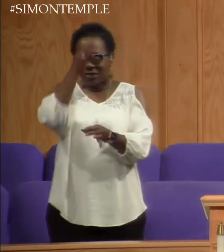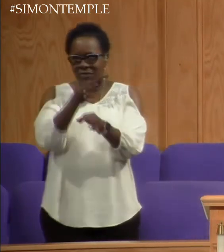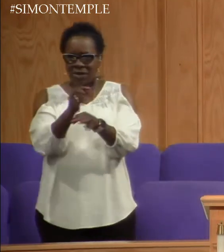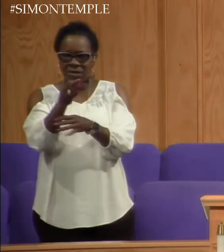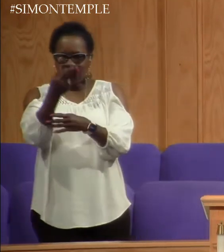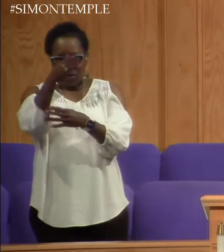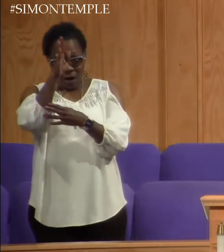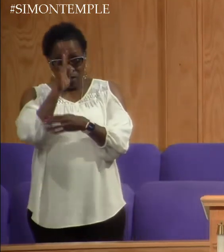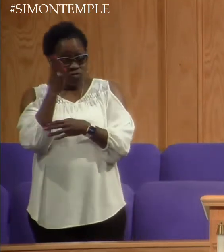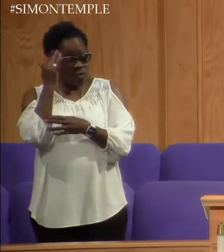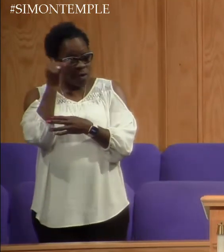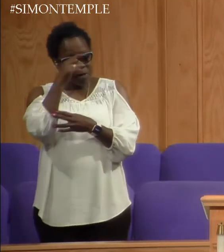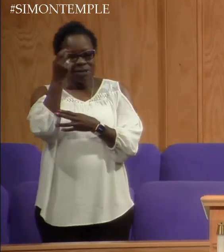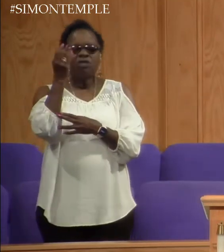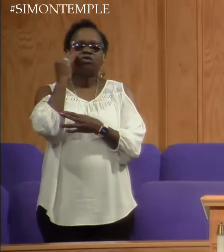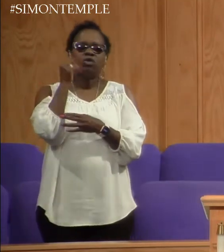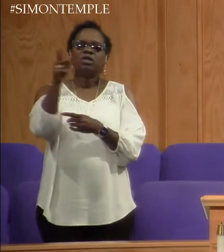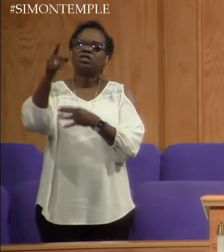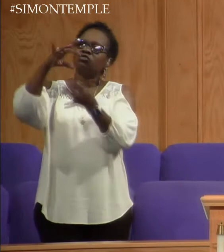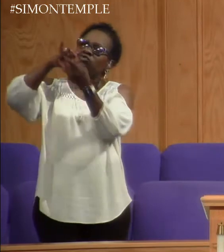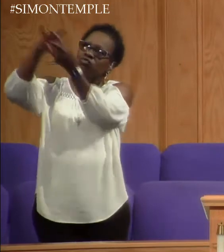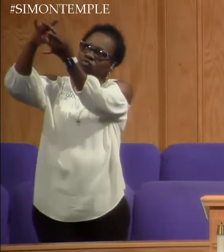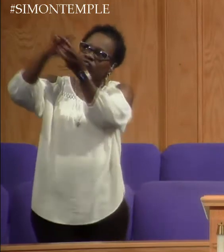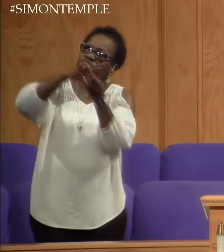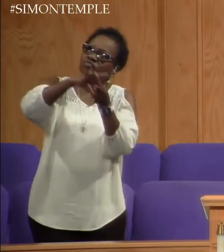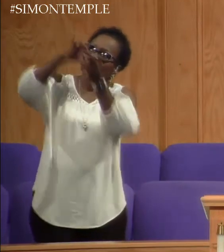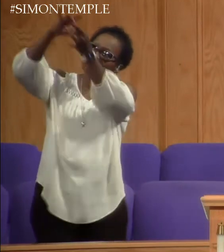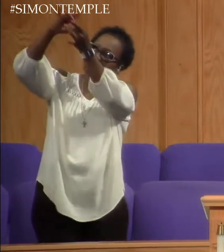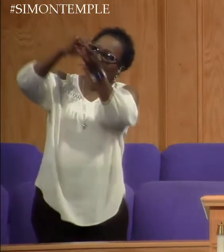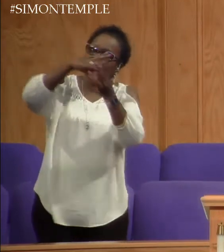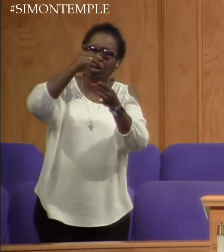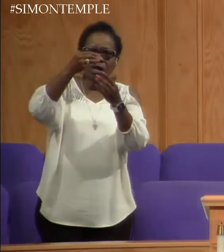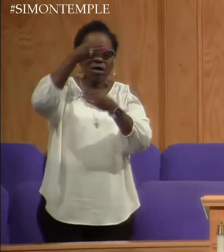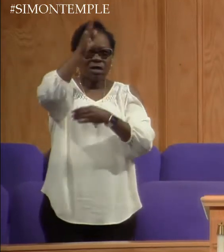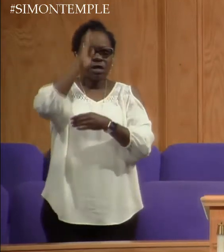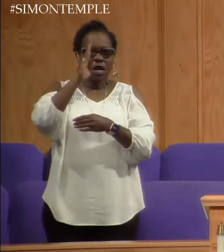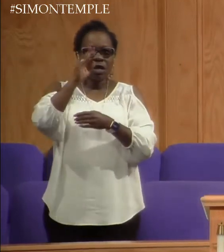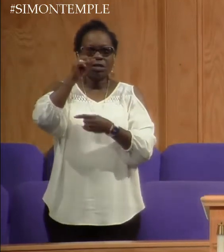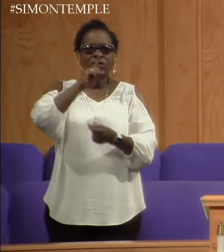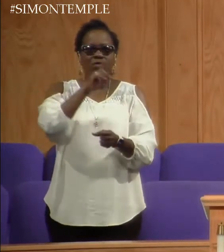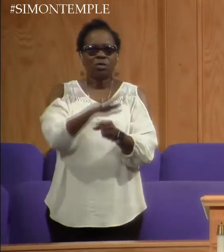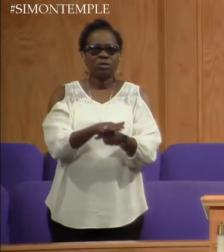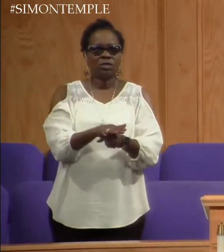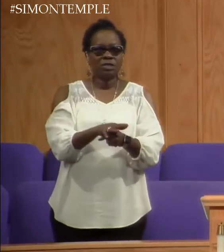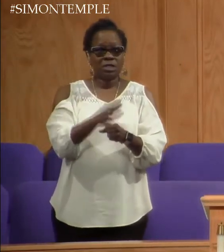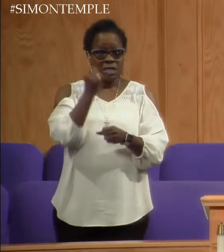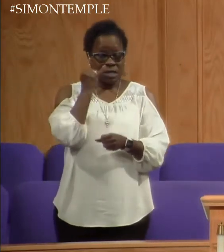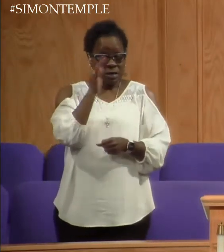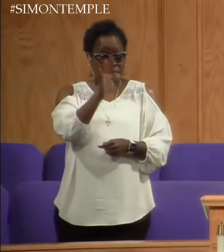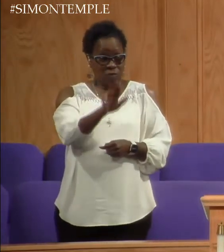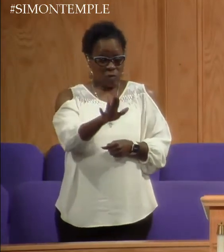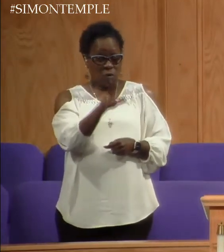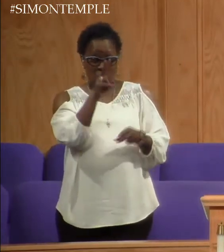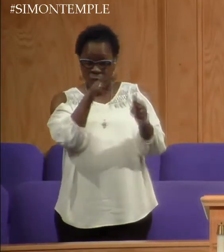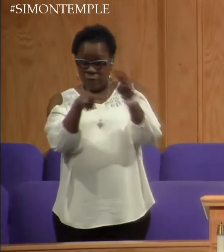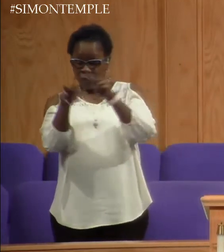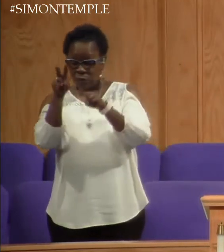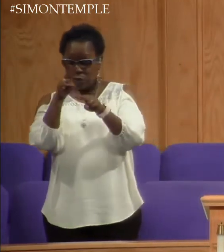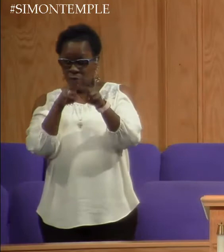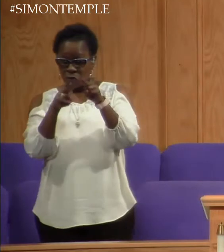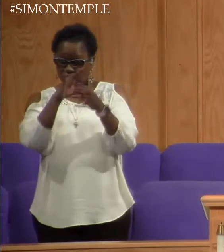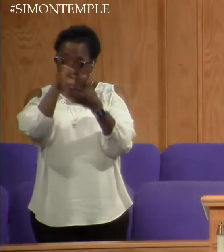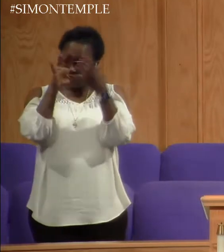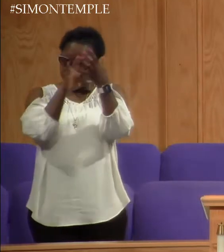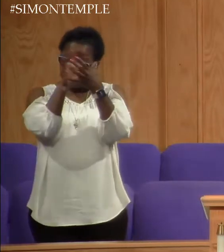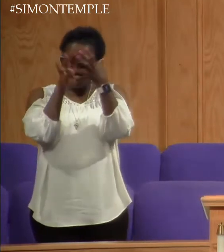his relationship with God and his promises. If by chance your view is blurred by the things